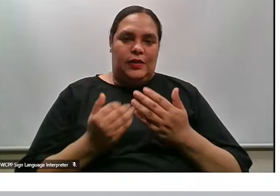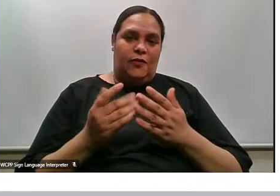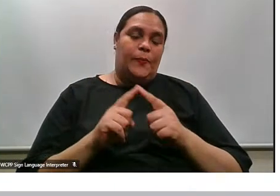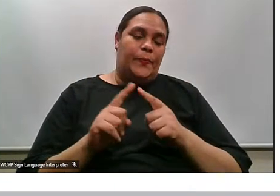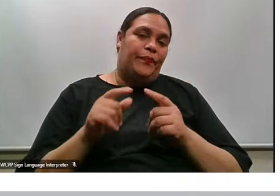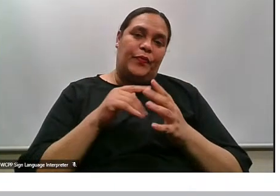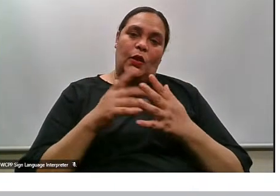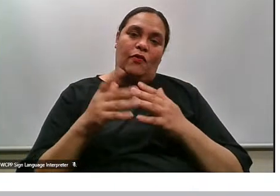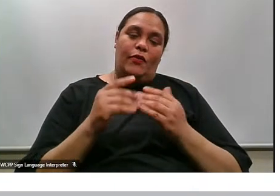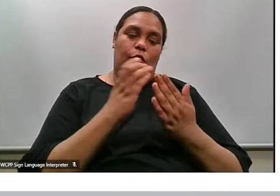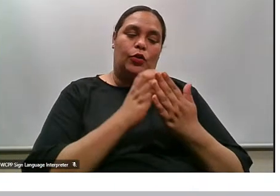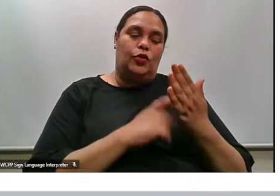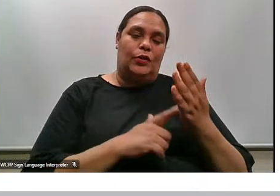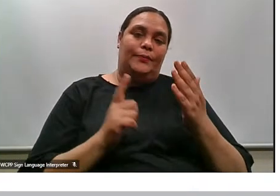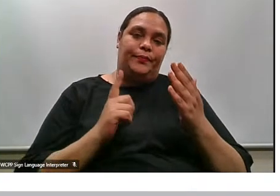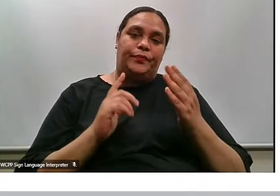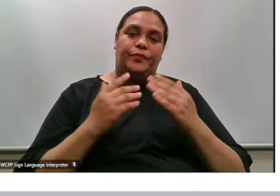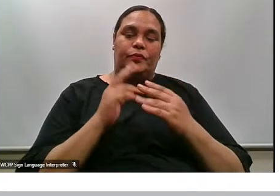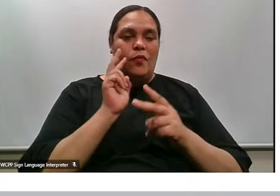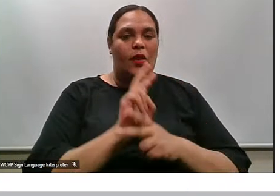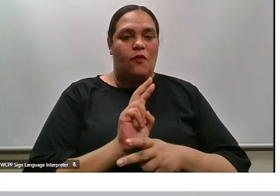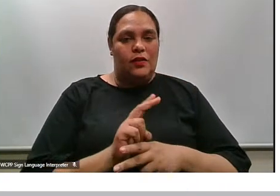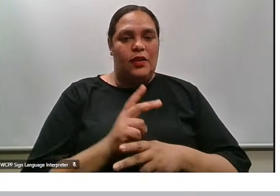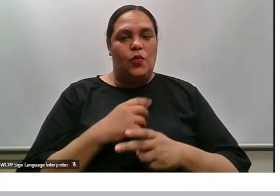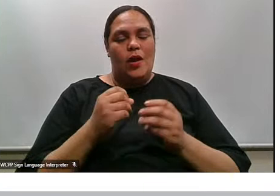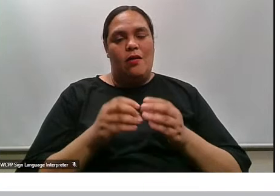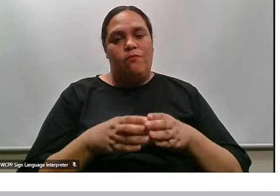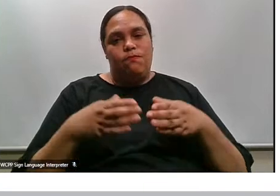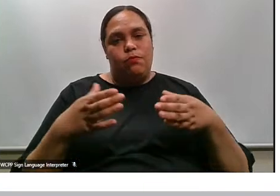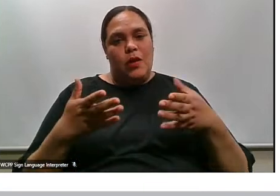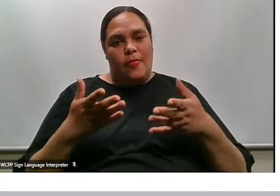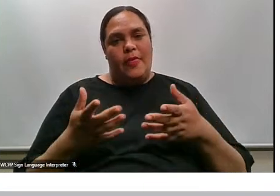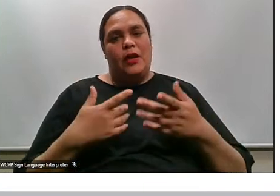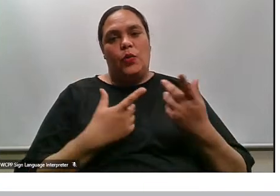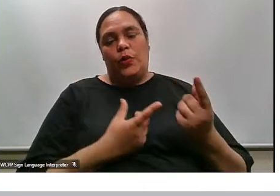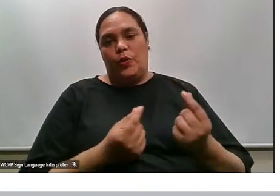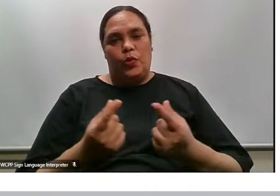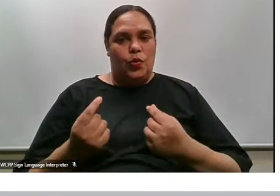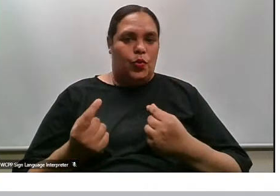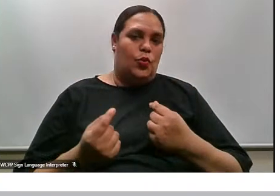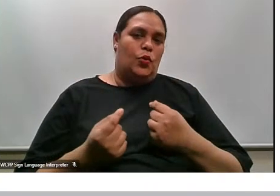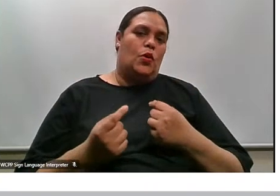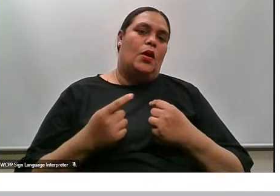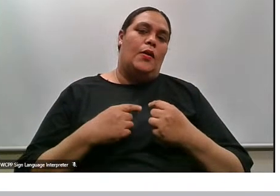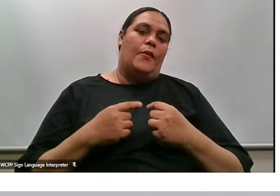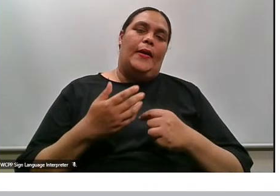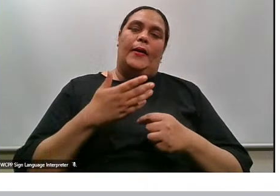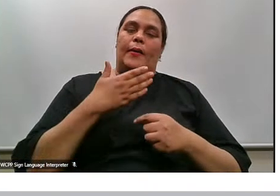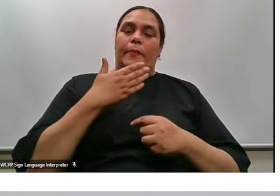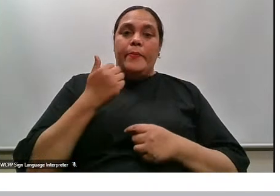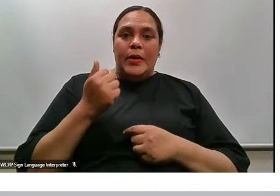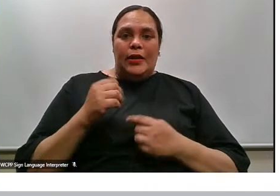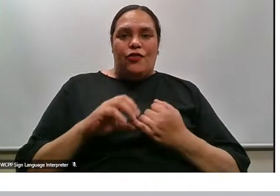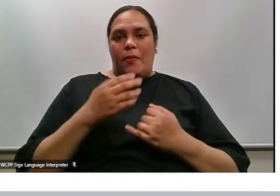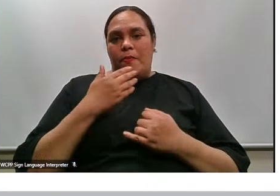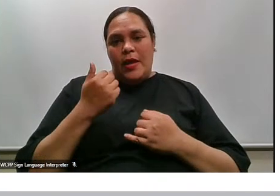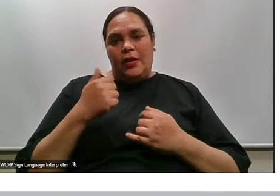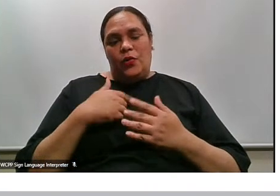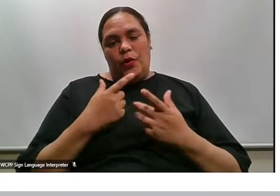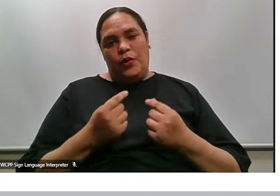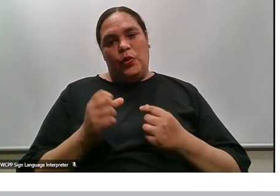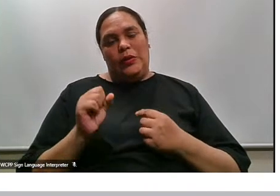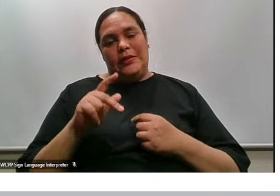the constitution does allow for oversight. We have expanded that. We are doing our utmost to ensure that we are holding